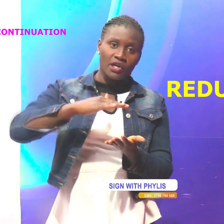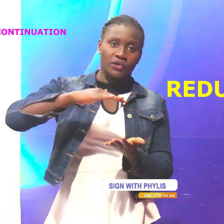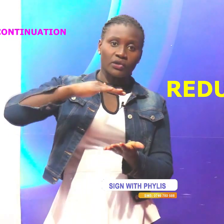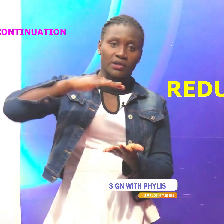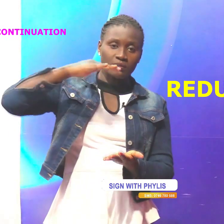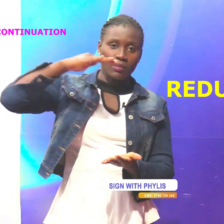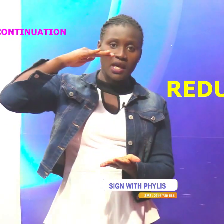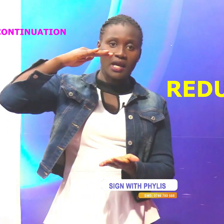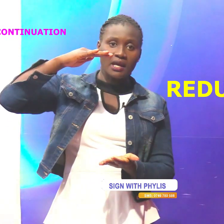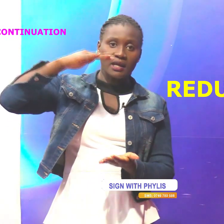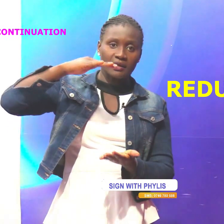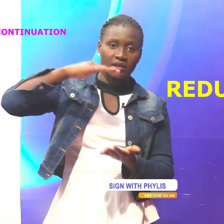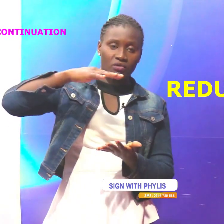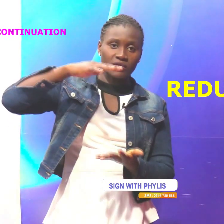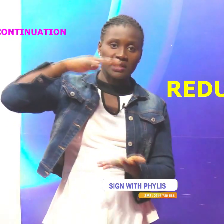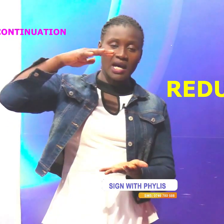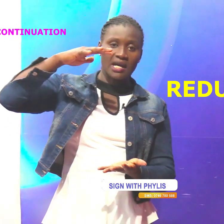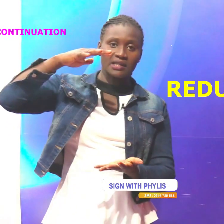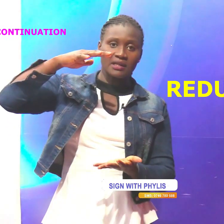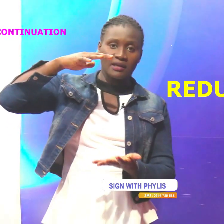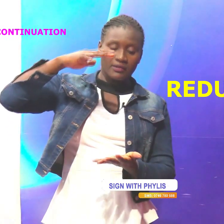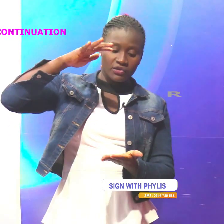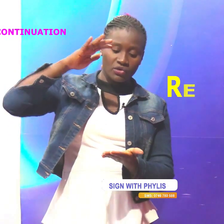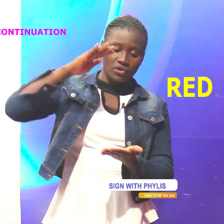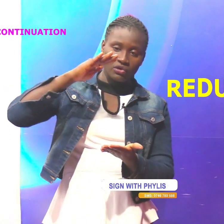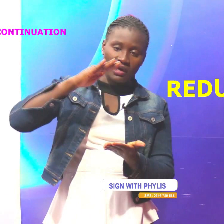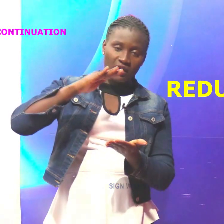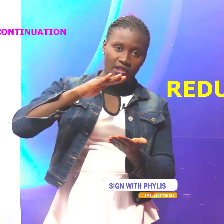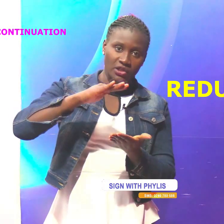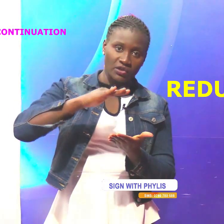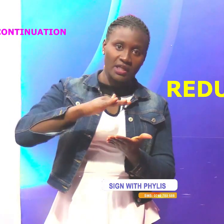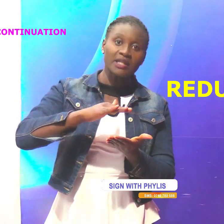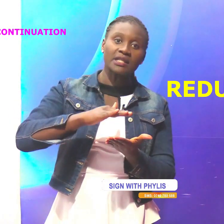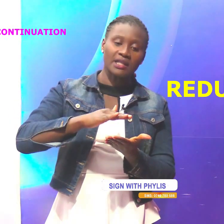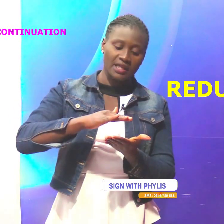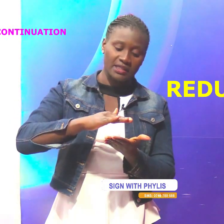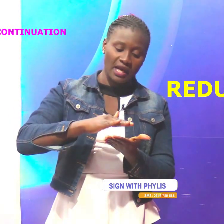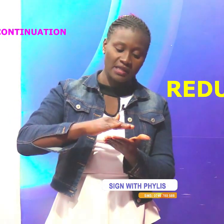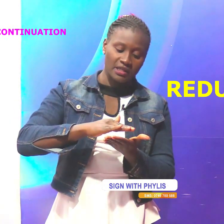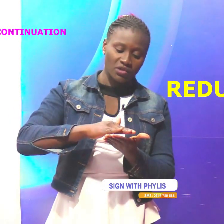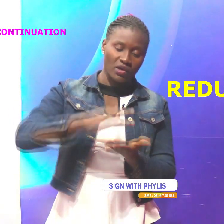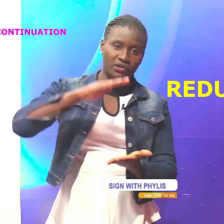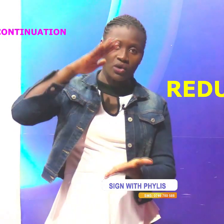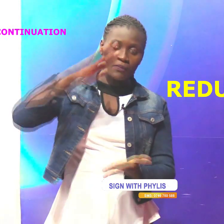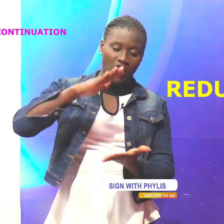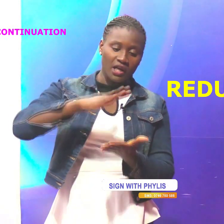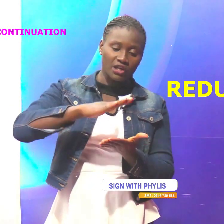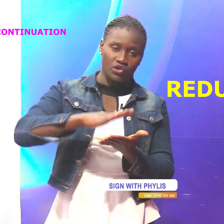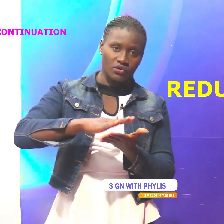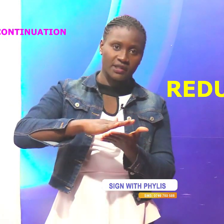was big, it was large, so you are reducing it in the size that you want. So reduce, like